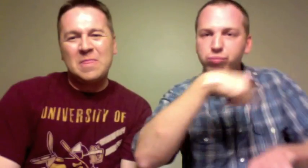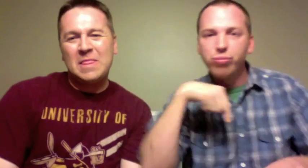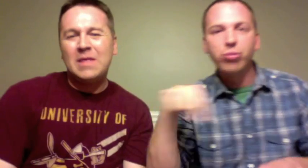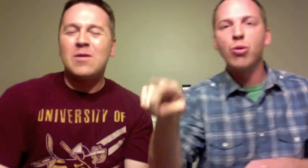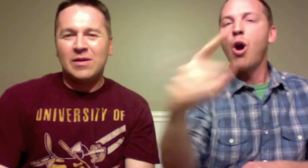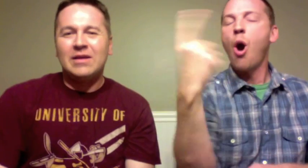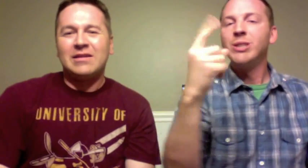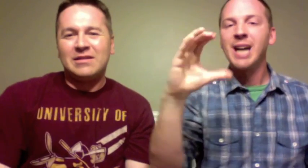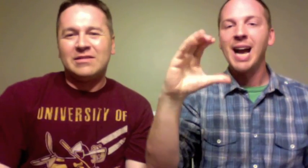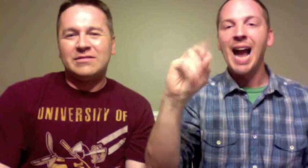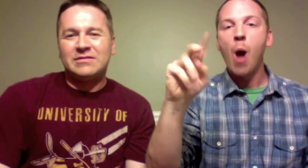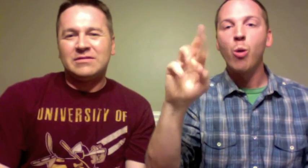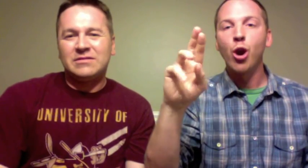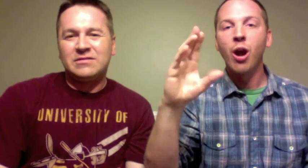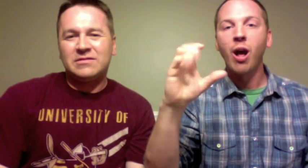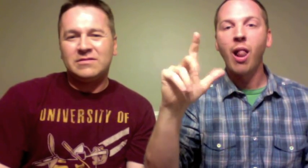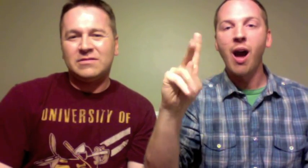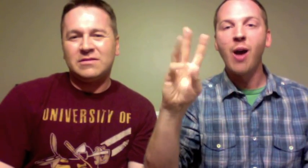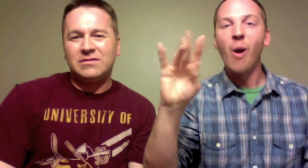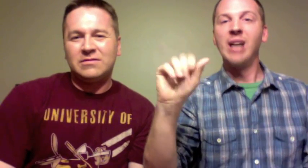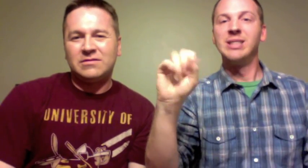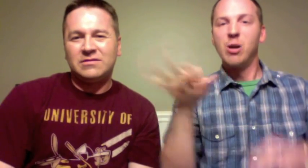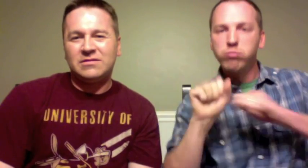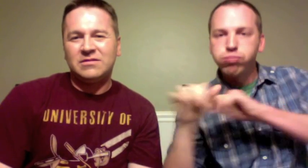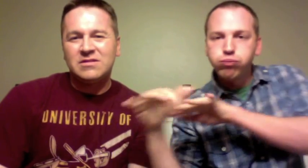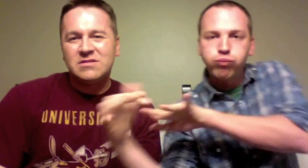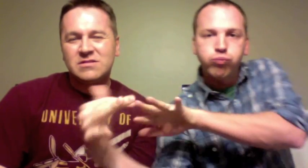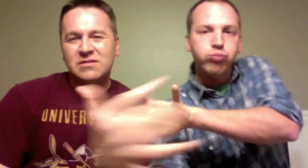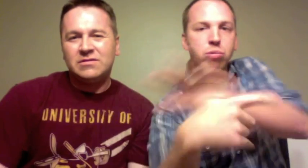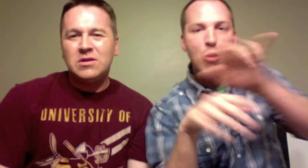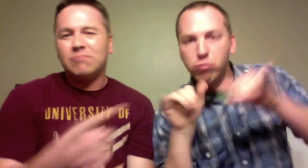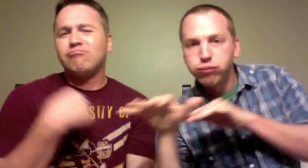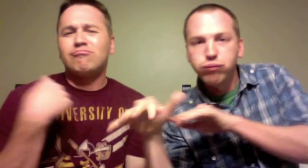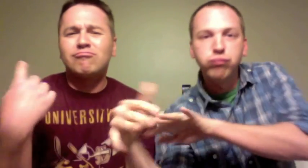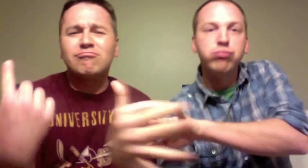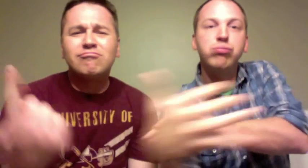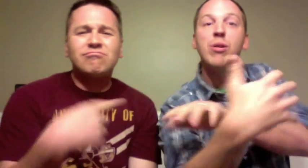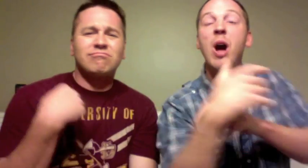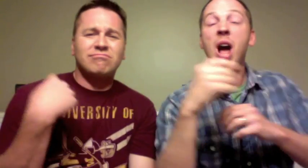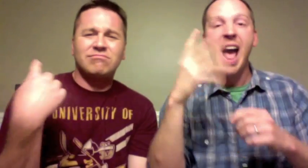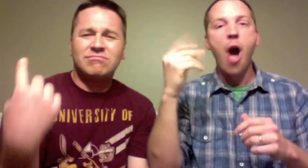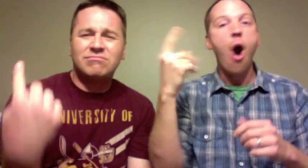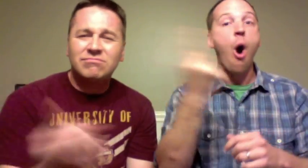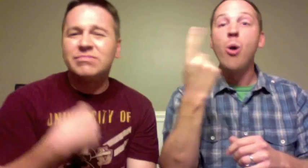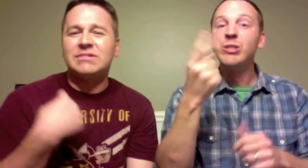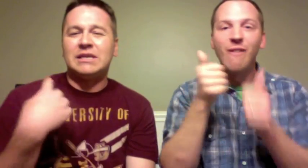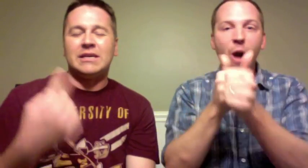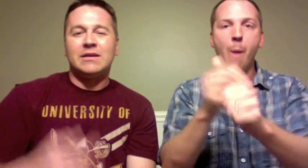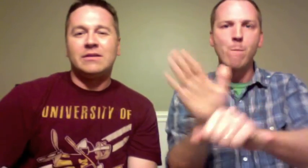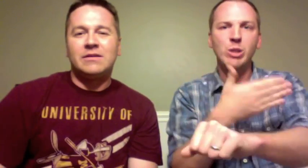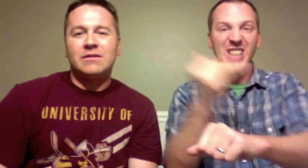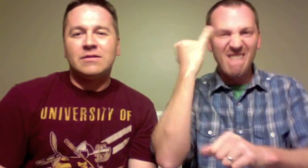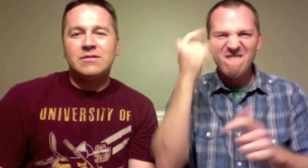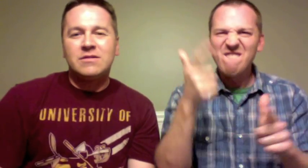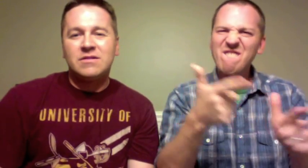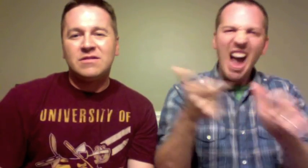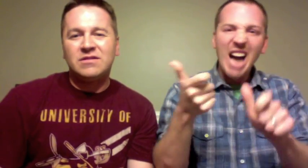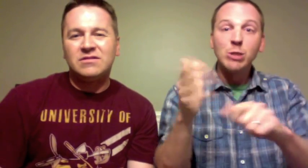know, around in circles in the counterclockwise motion. Good job, It man. was the best. You know, We we just go round and round. you know, we'd always follow the music. If it was really